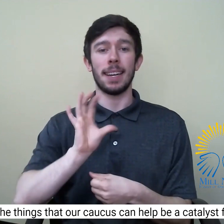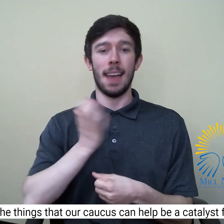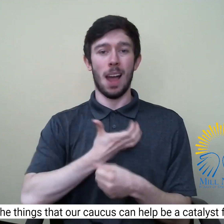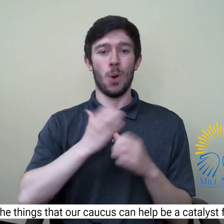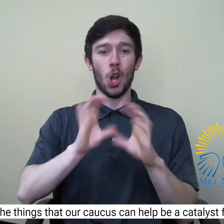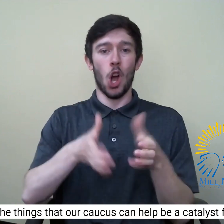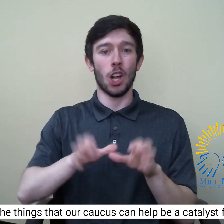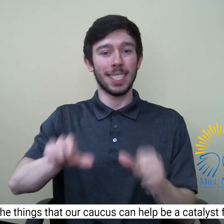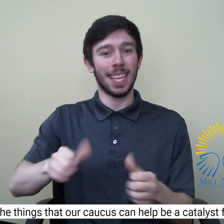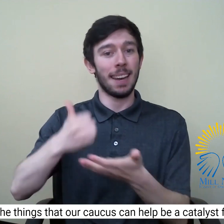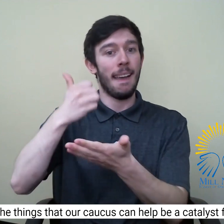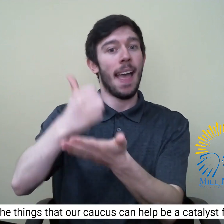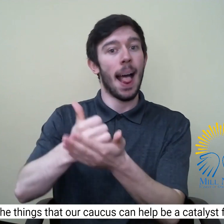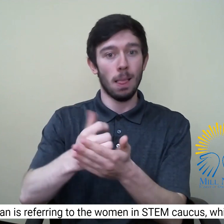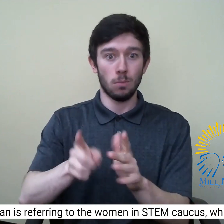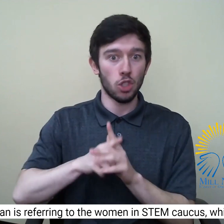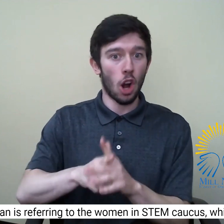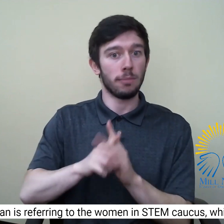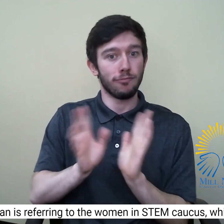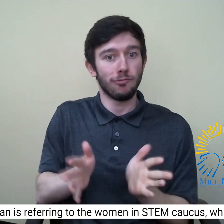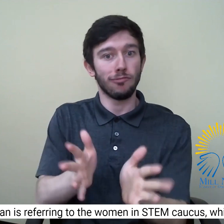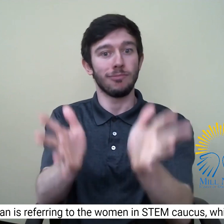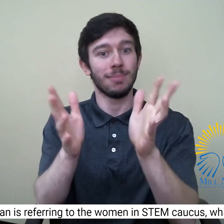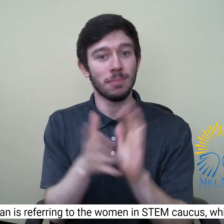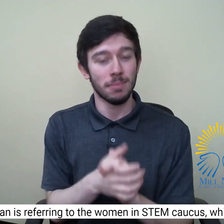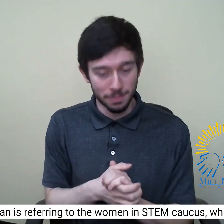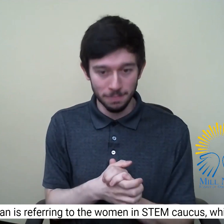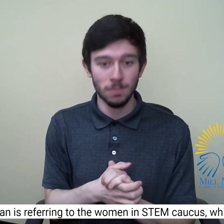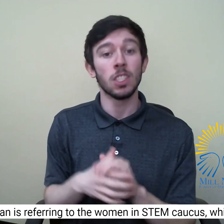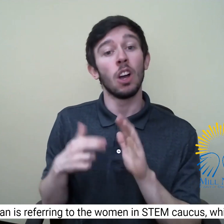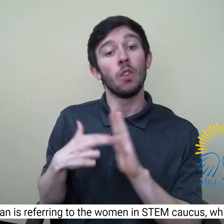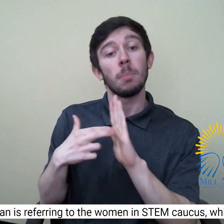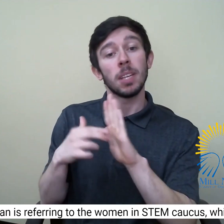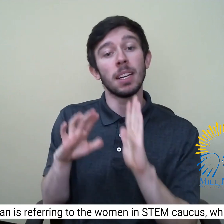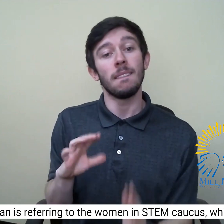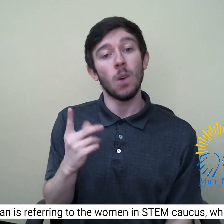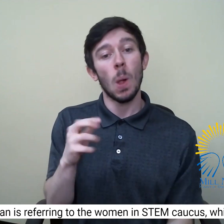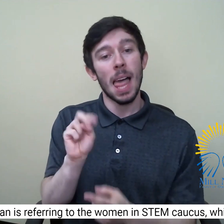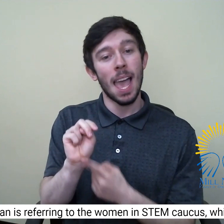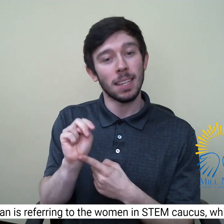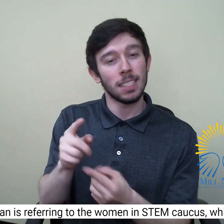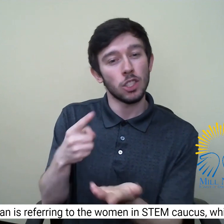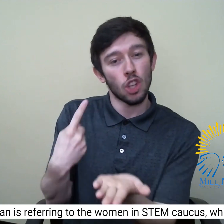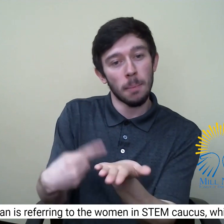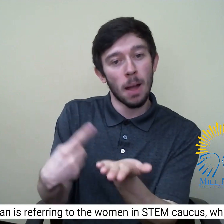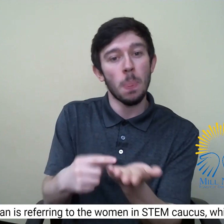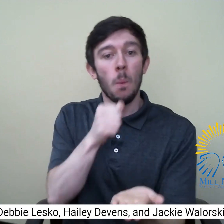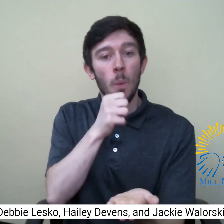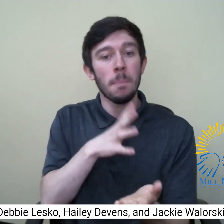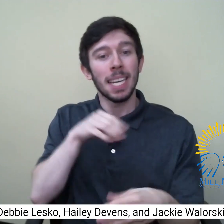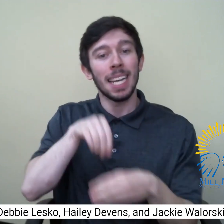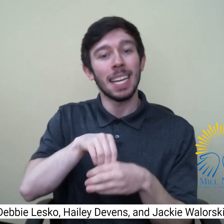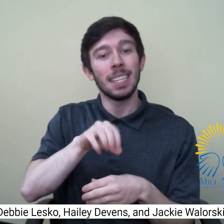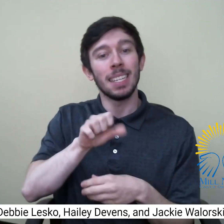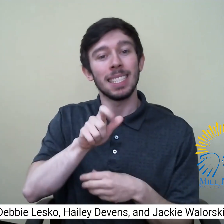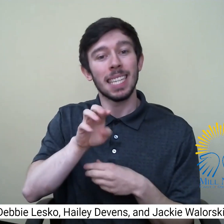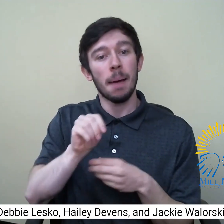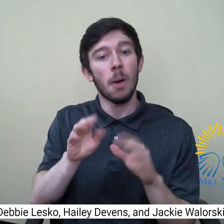a catalyst for. Representative Houlahan is referring to the Women in STEM caucus, which is co-chaired by her,